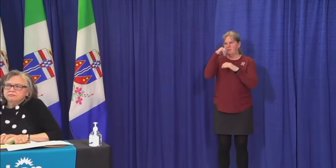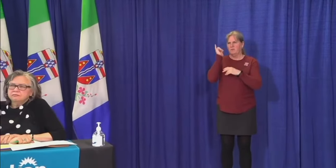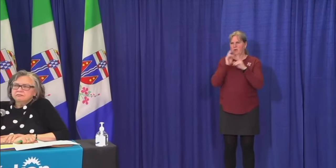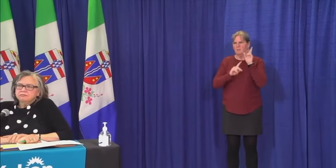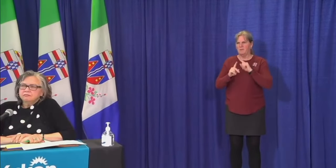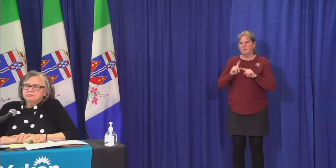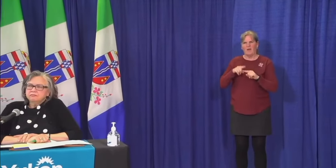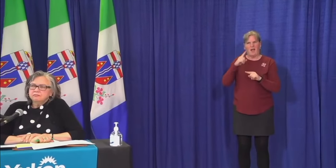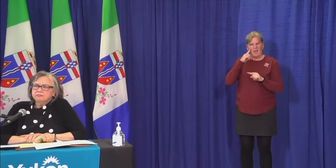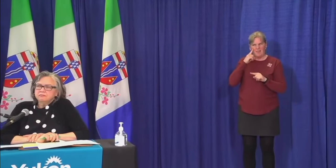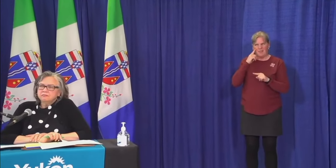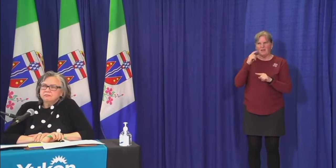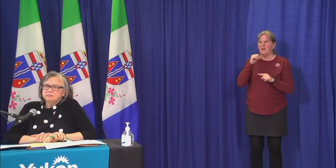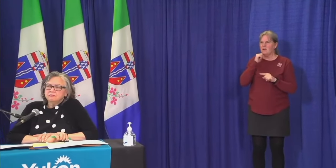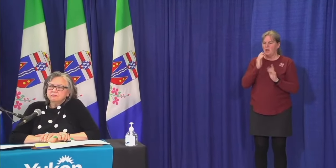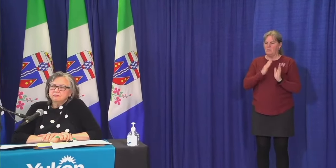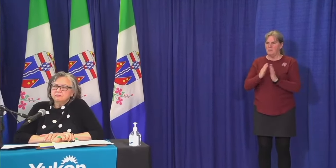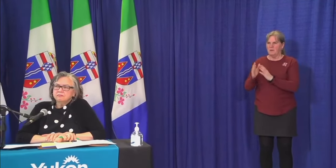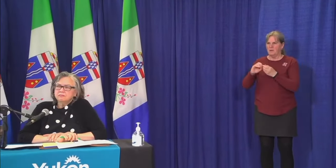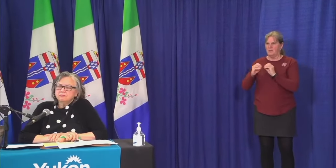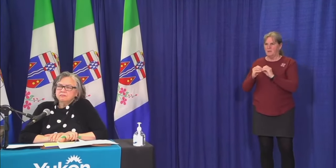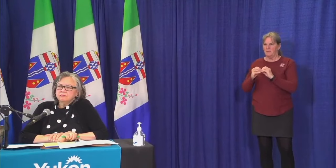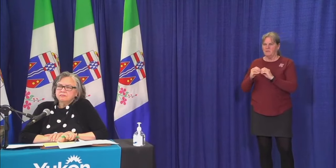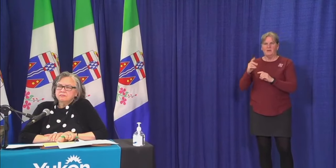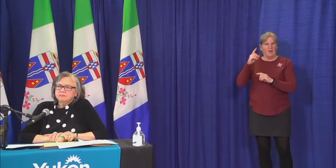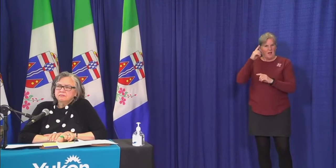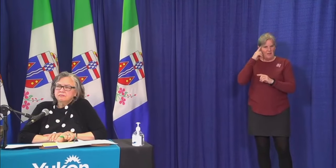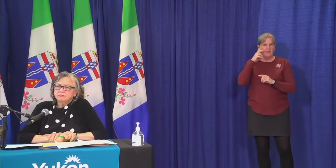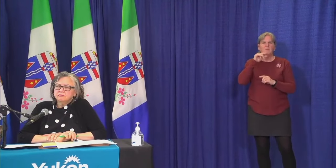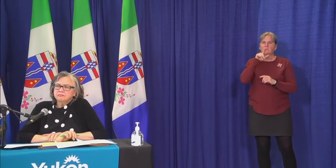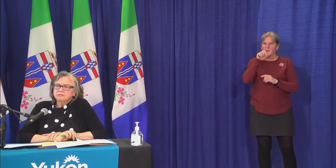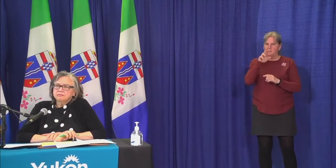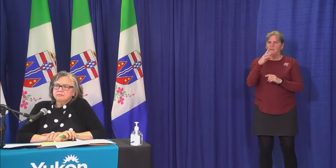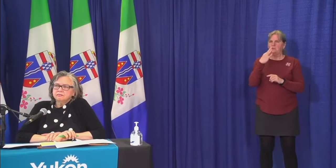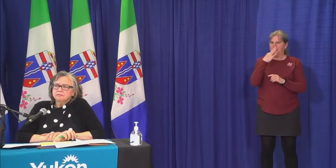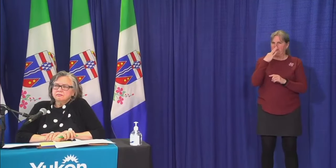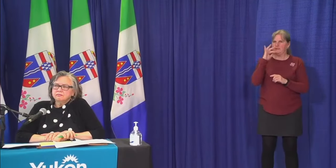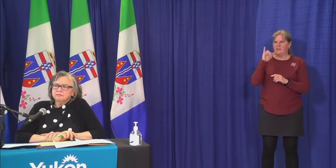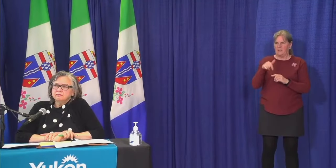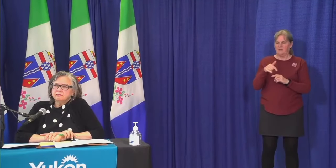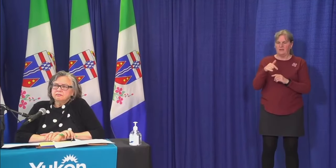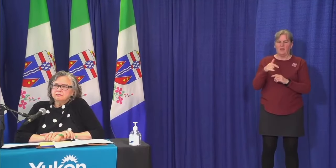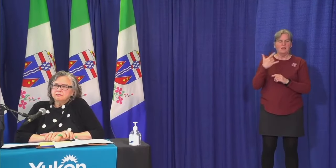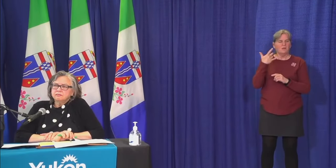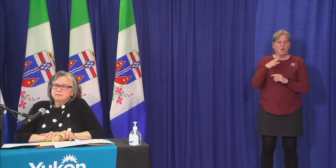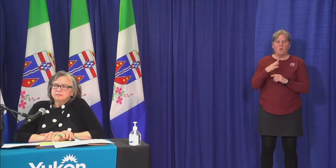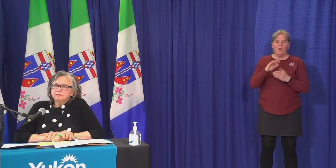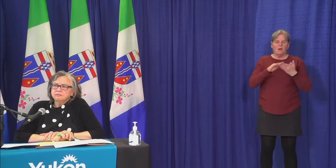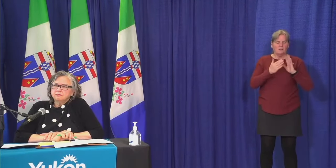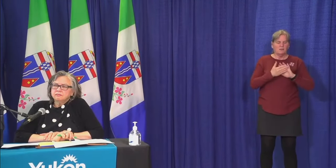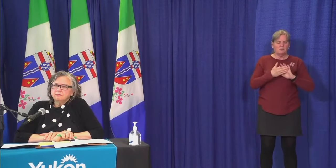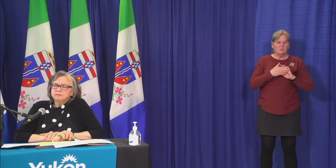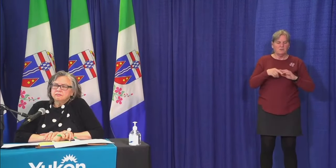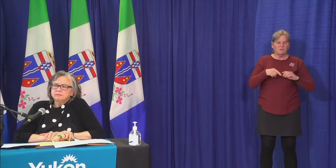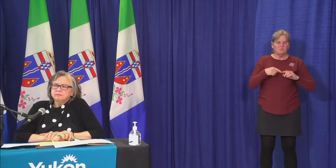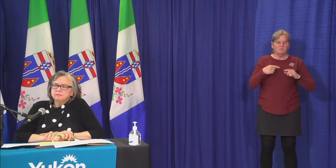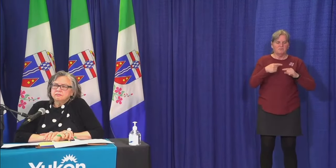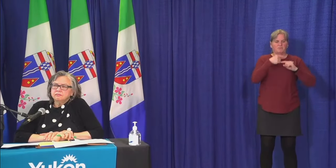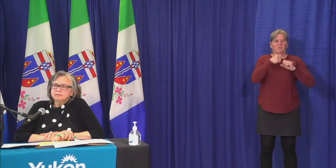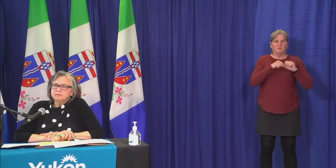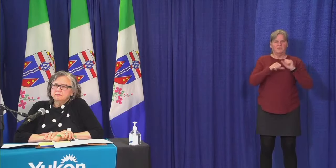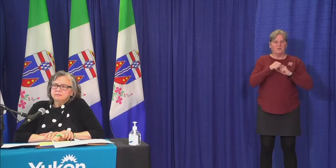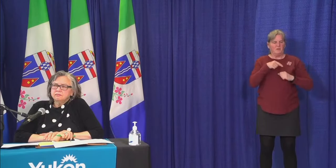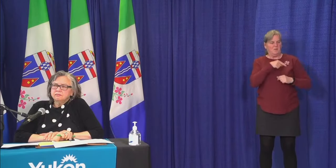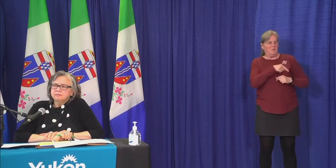don't believe it was ever about preparation of numbers. The premier previously said the numbers would not be released. But my second question is related to